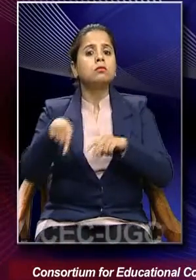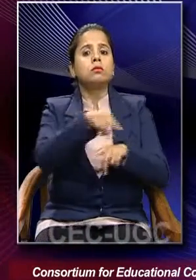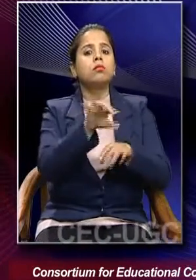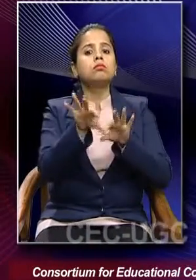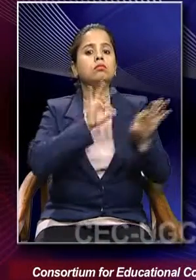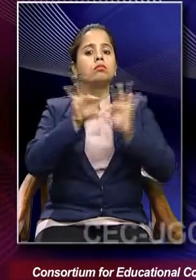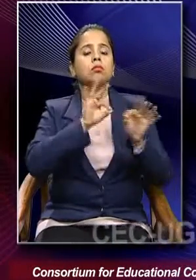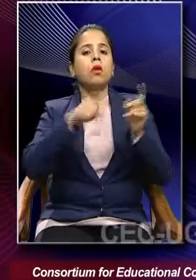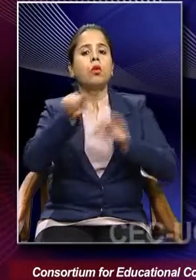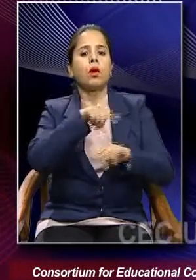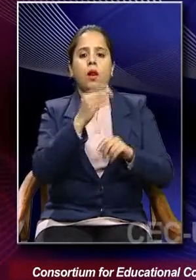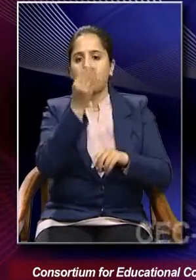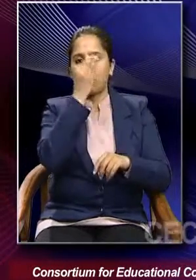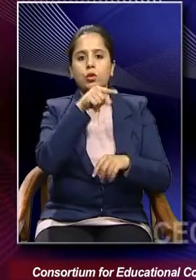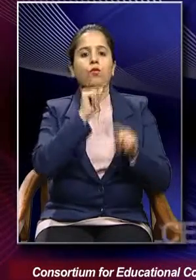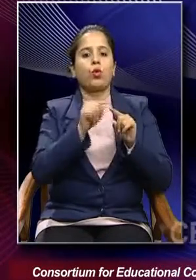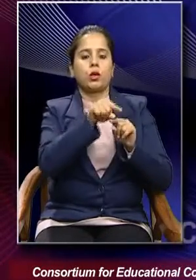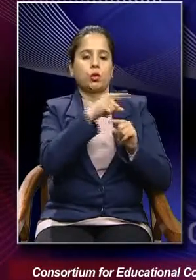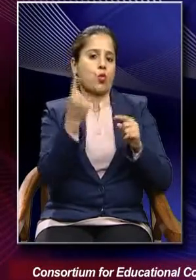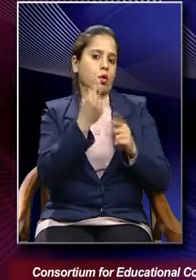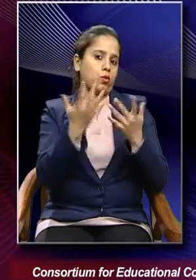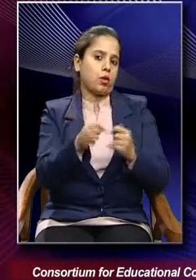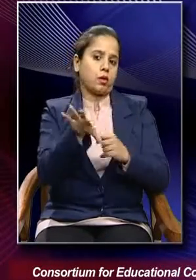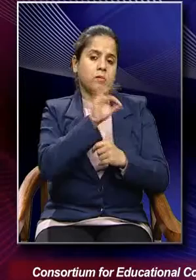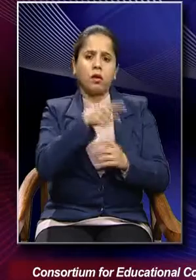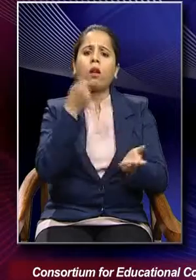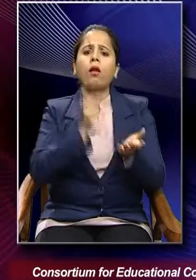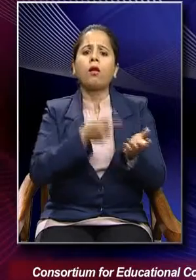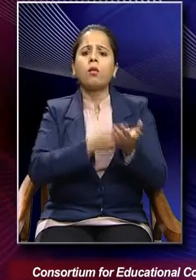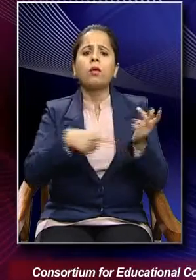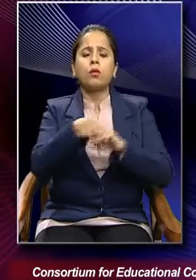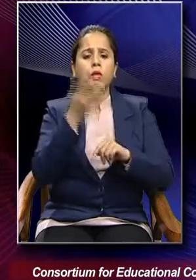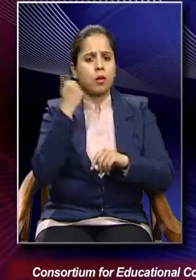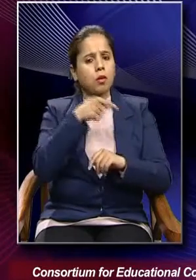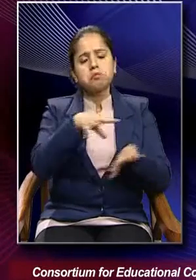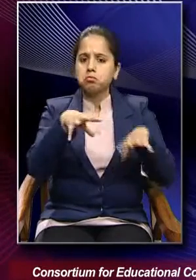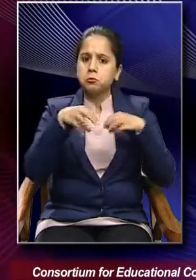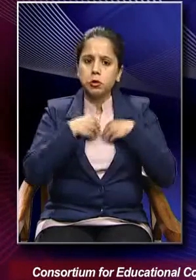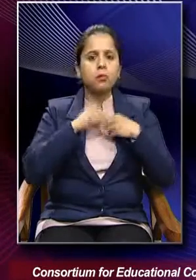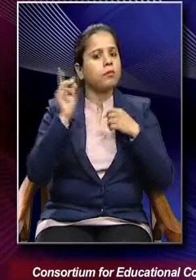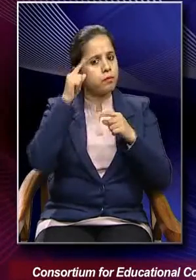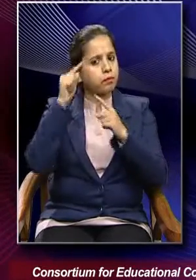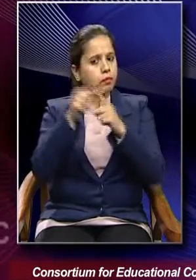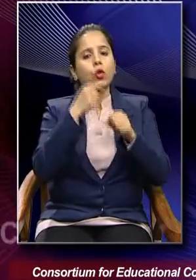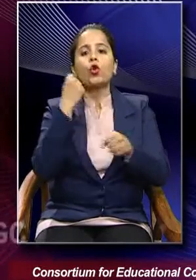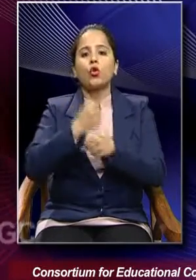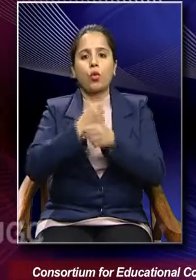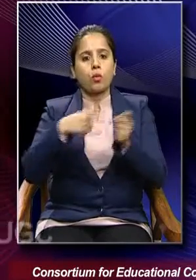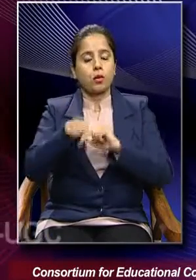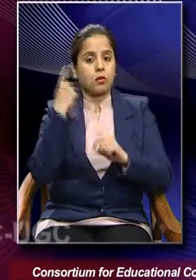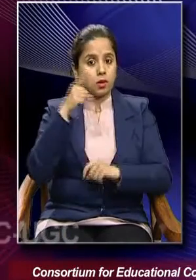elected by Muslim voters. This demand was willingly accepted by the government